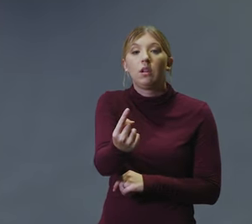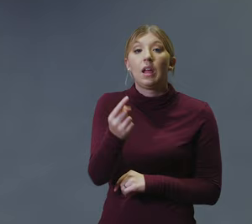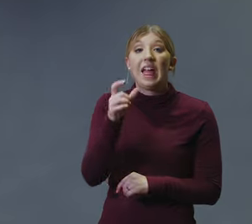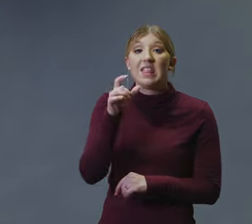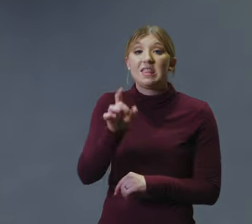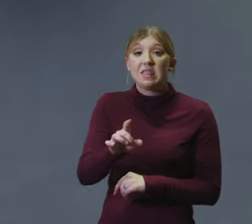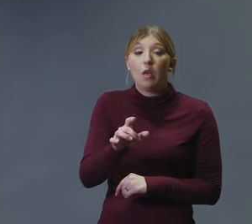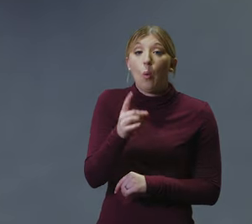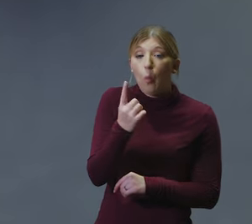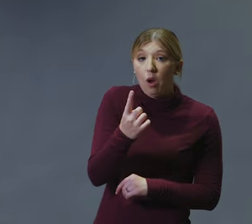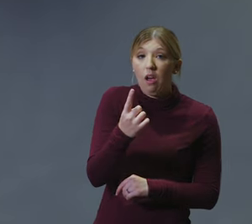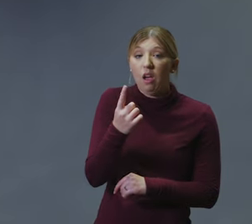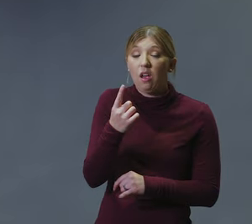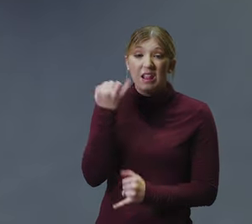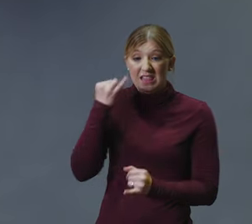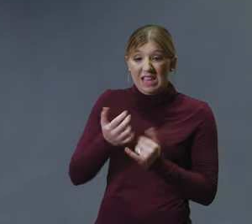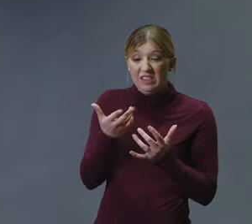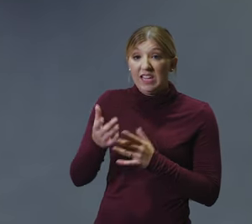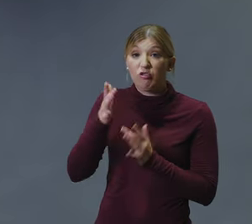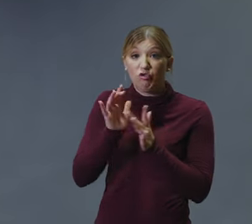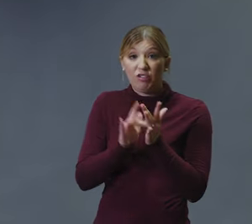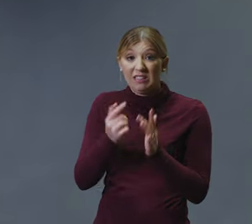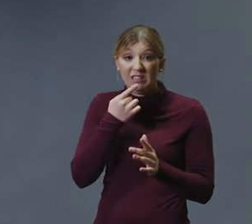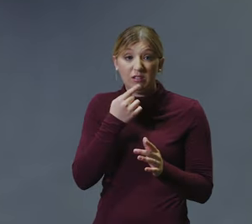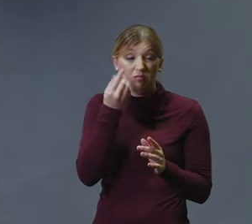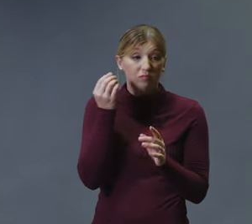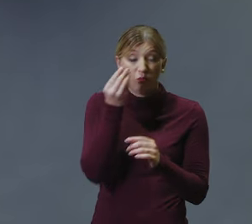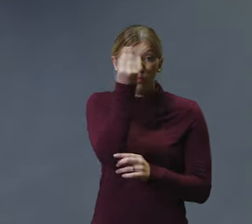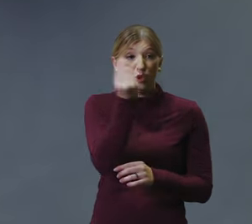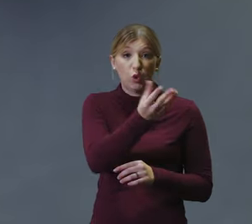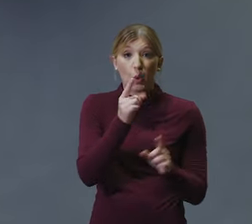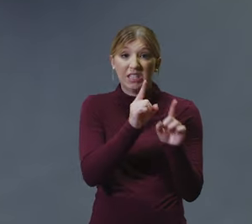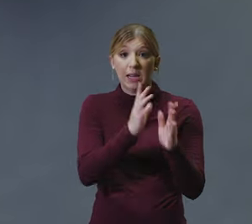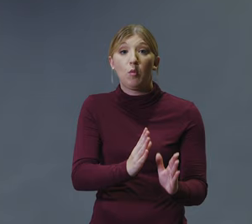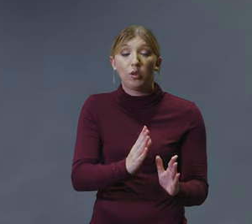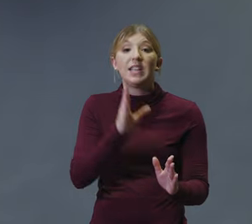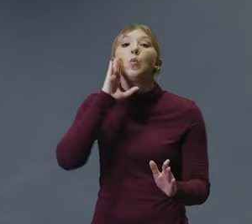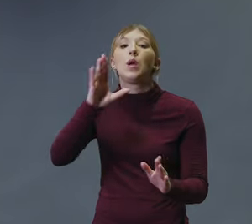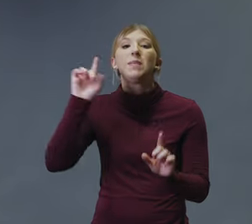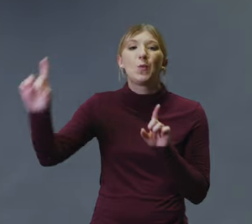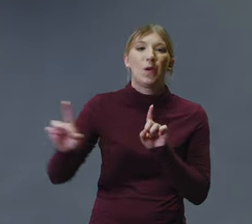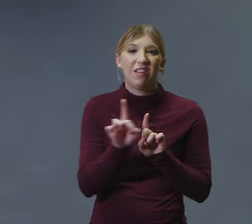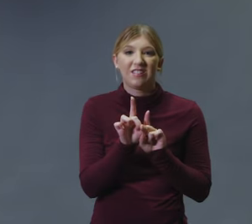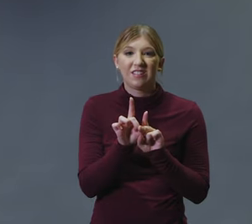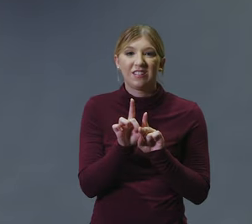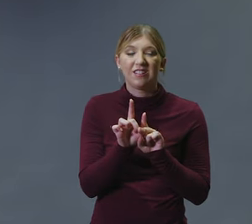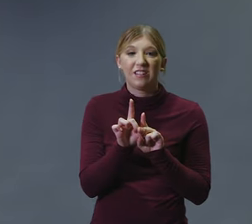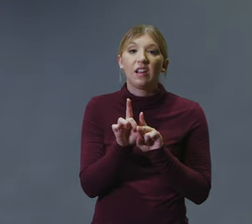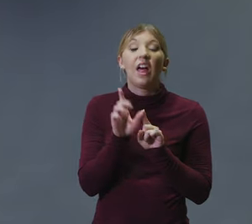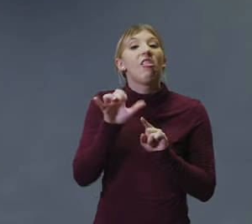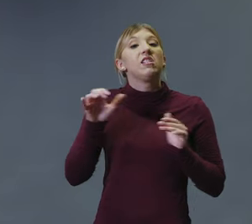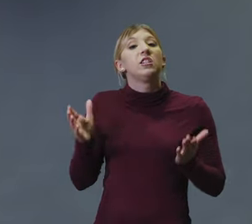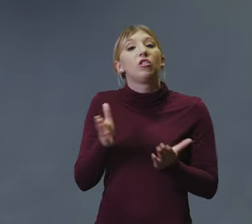That one of the last things that Jesus said to his disciples is that he is going to be with us. And that's encouraging